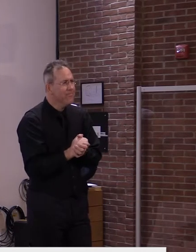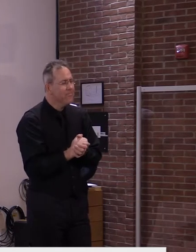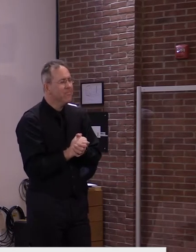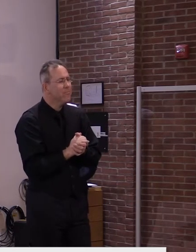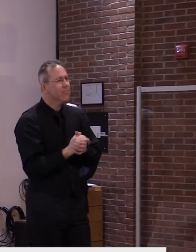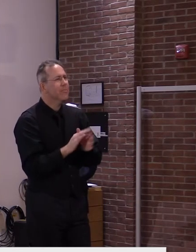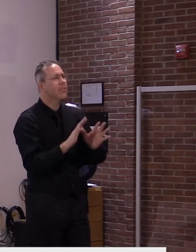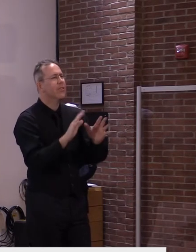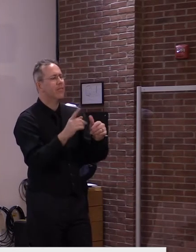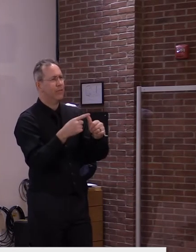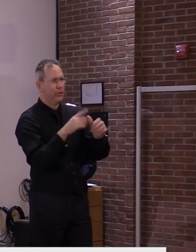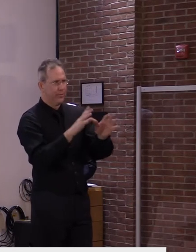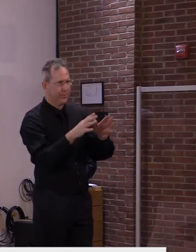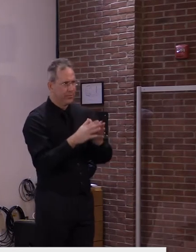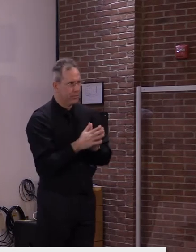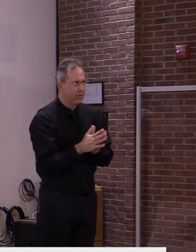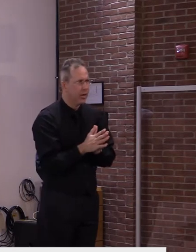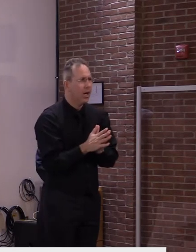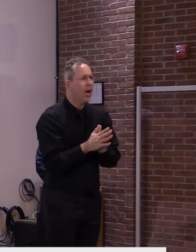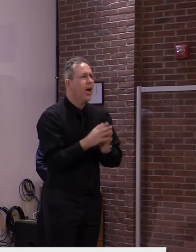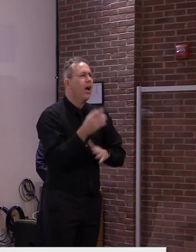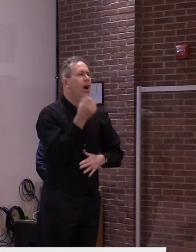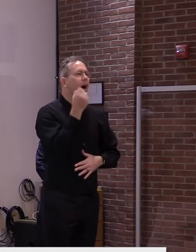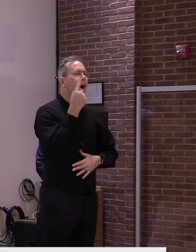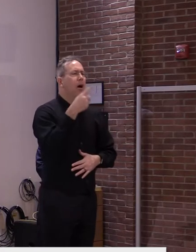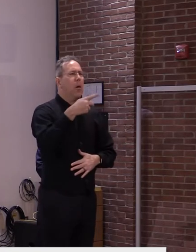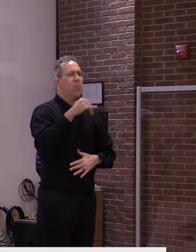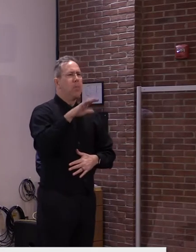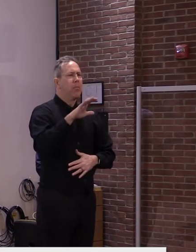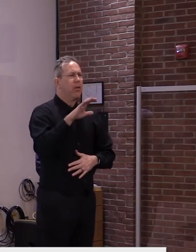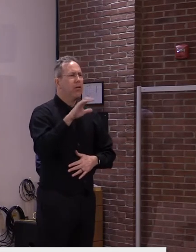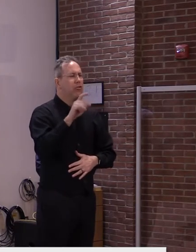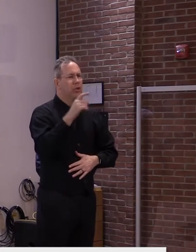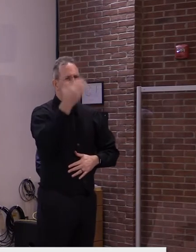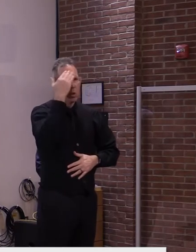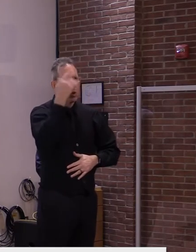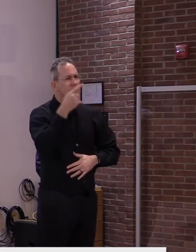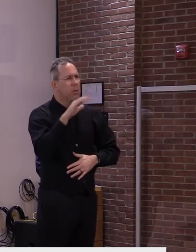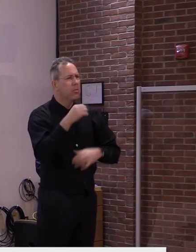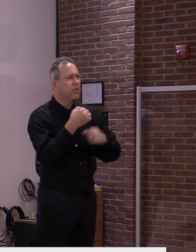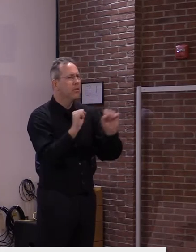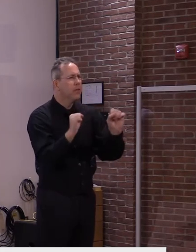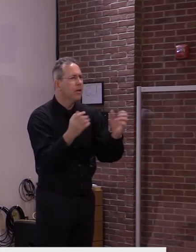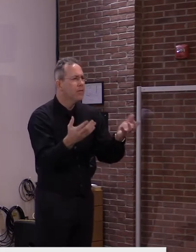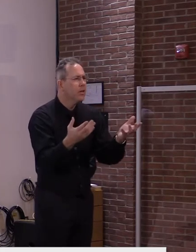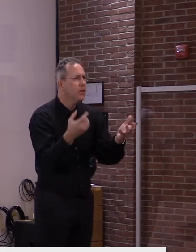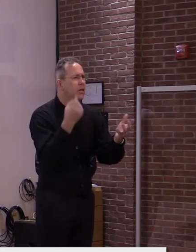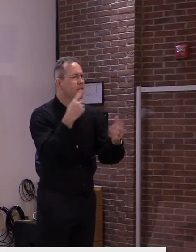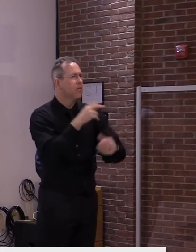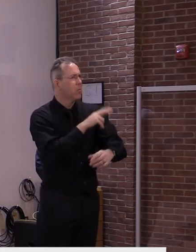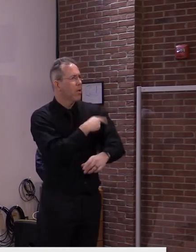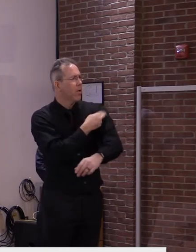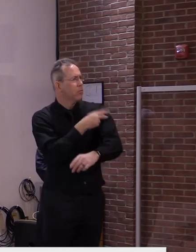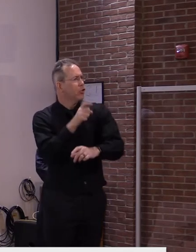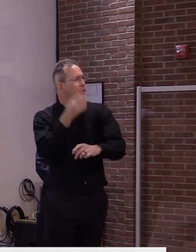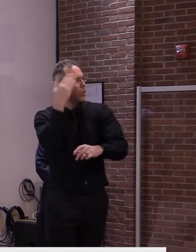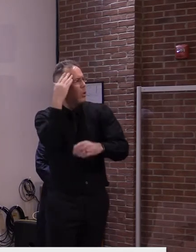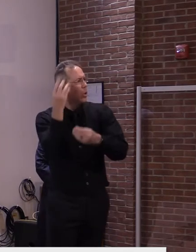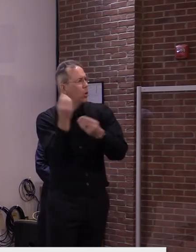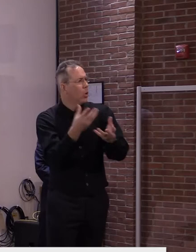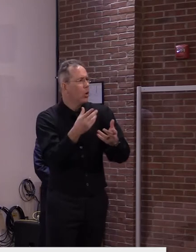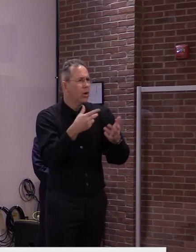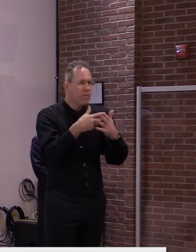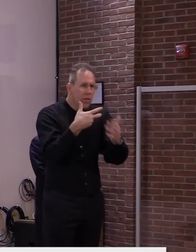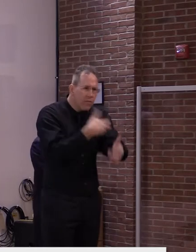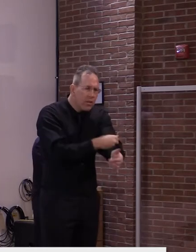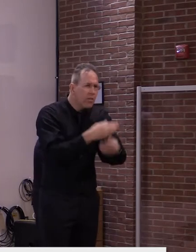should consider using Springfield Hospital for their care and for their vaccine. I would dare say